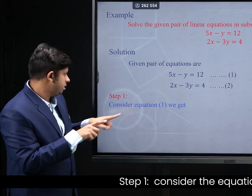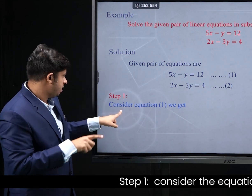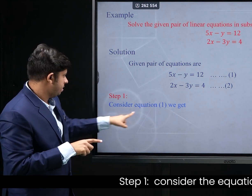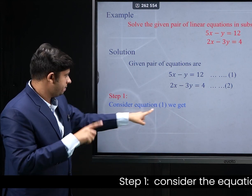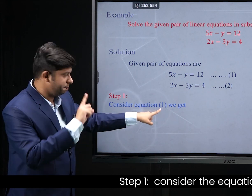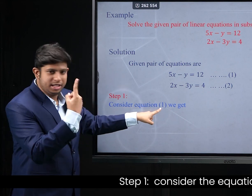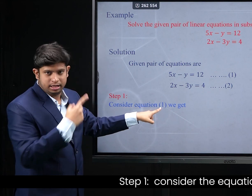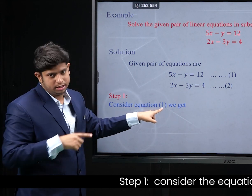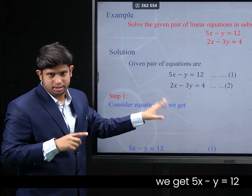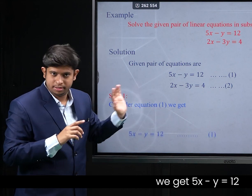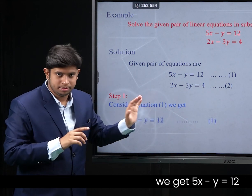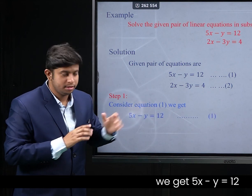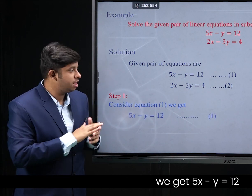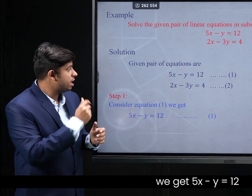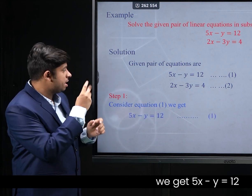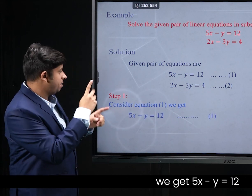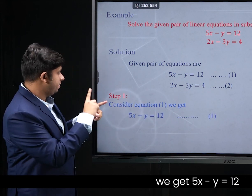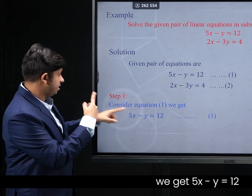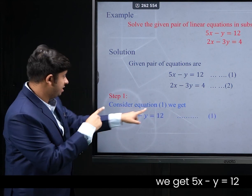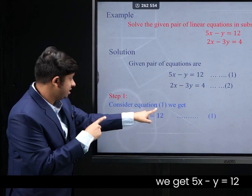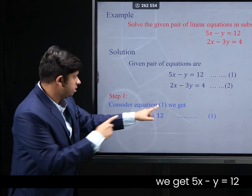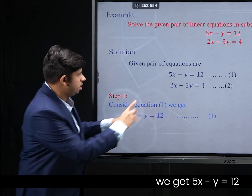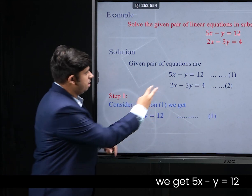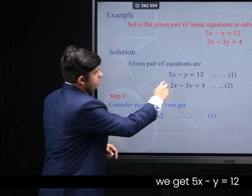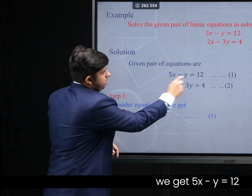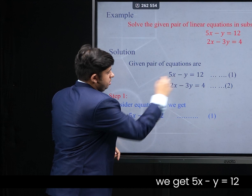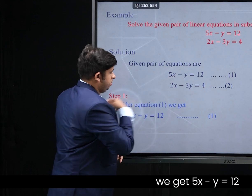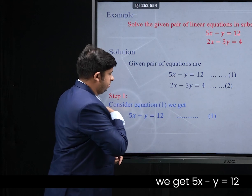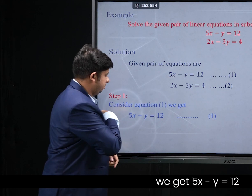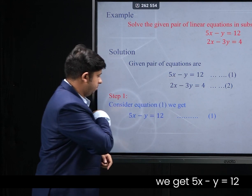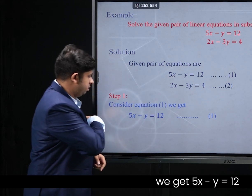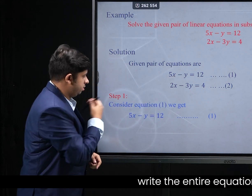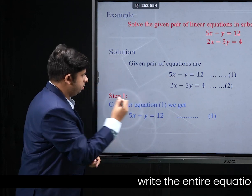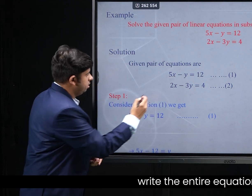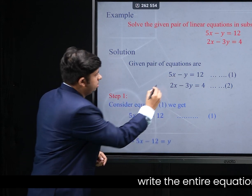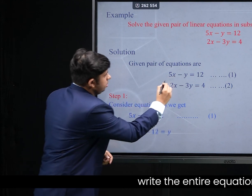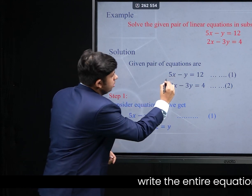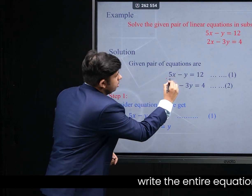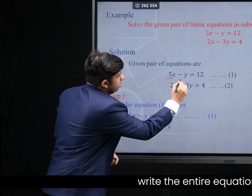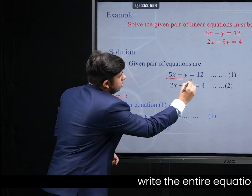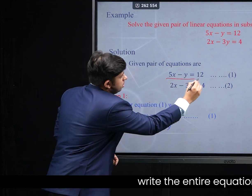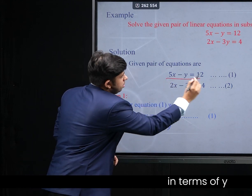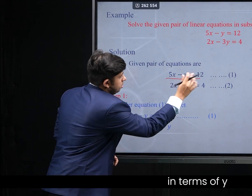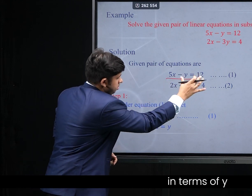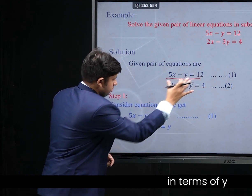equation 1. We get 5x minus y is equal to 12. Write the entire equation in terms of